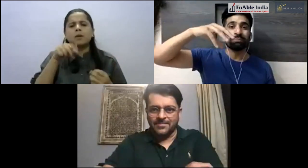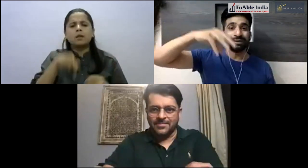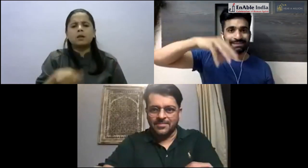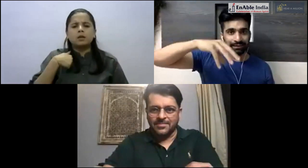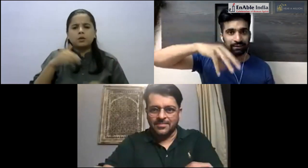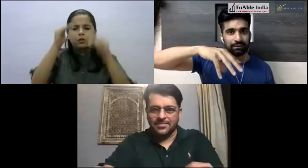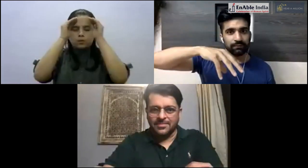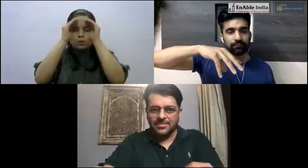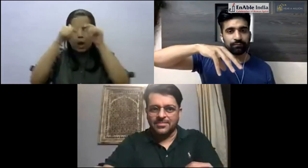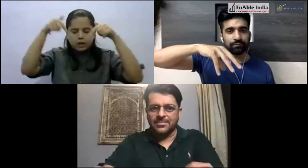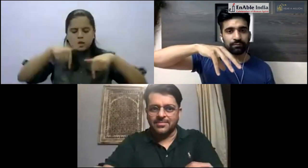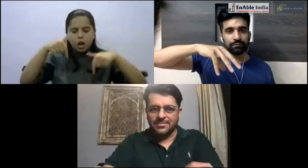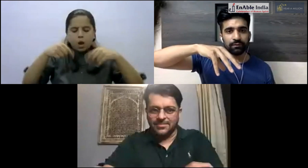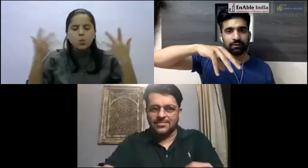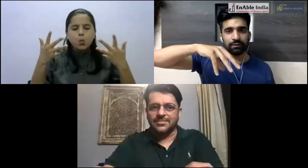to present,